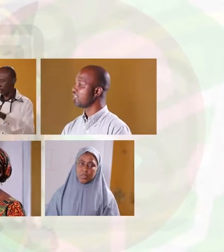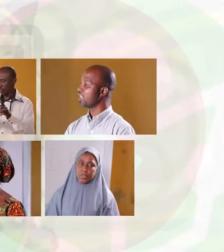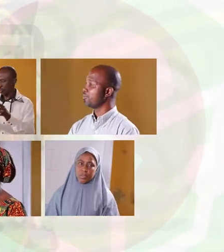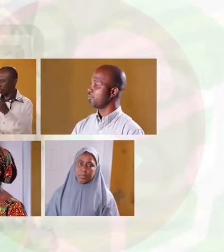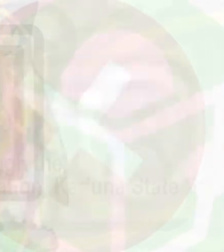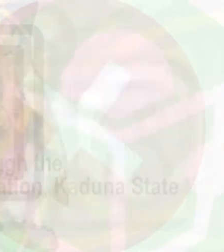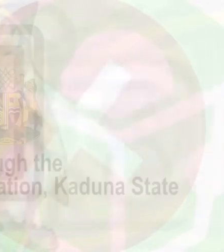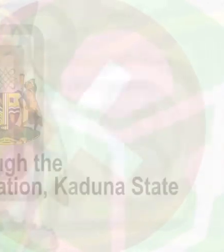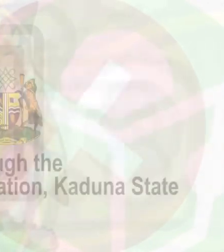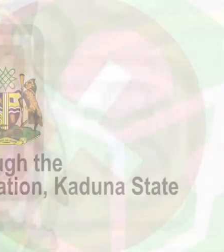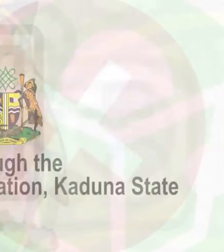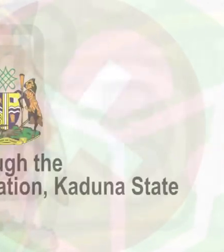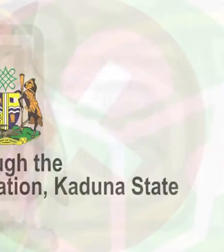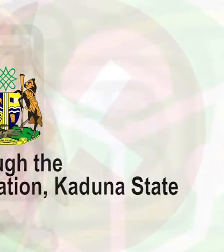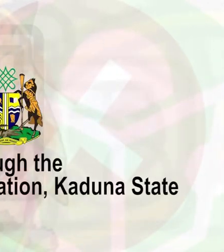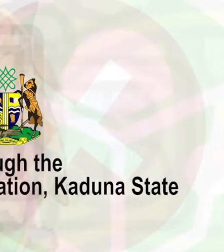can see that it is in opposite